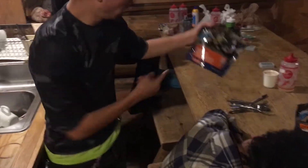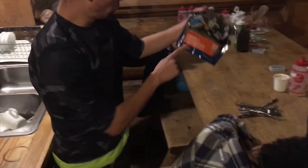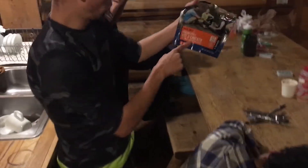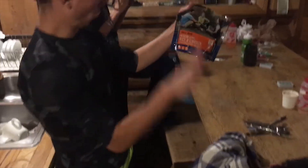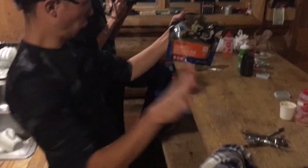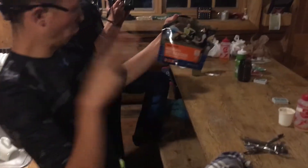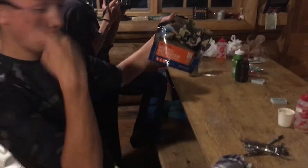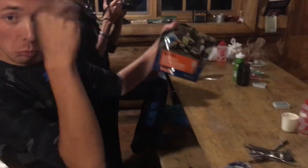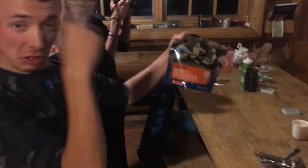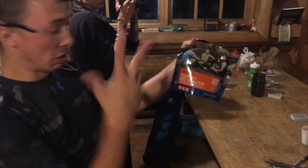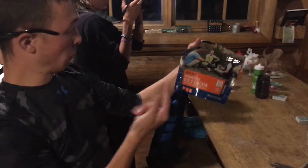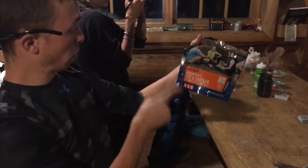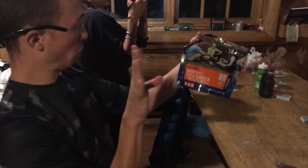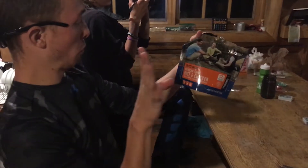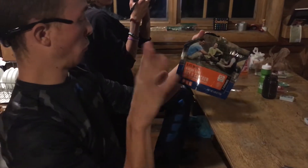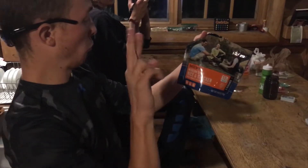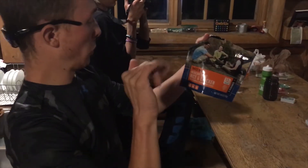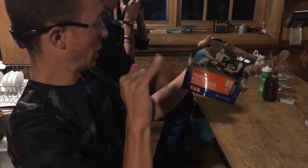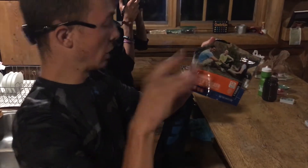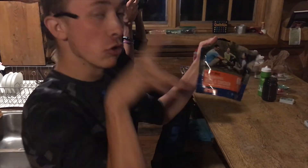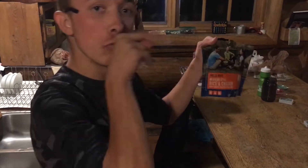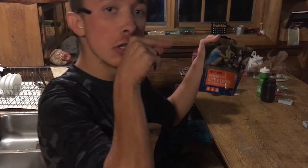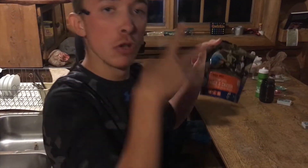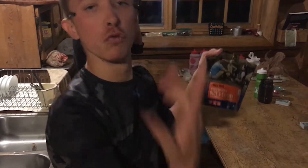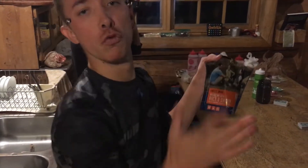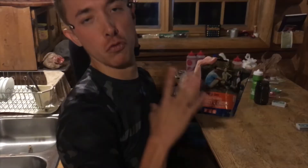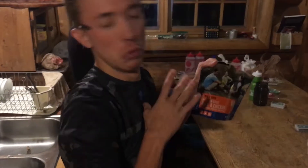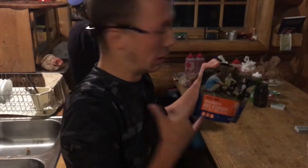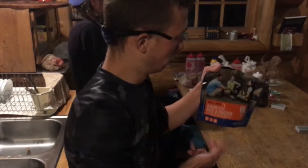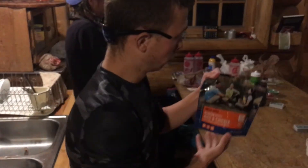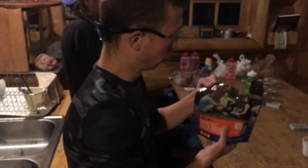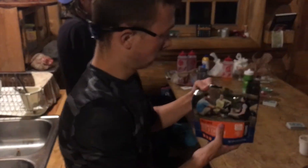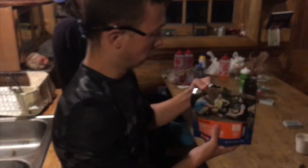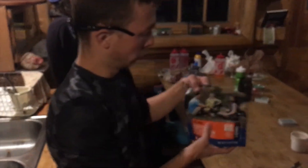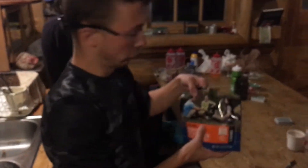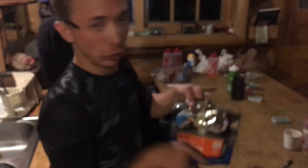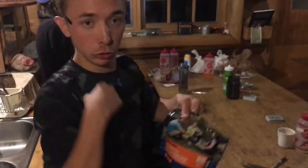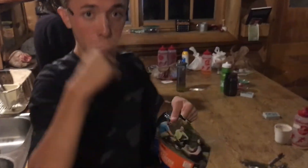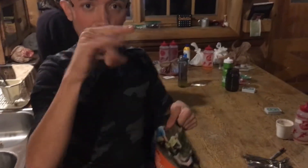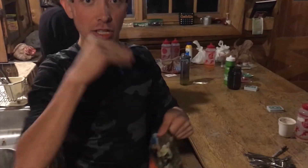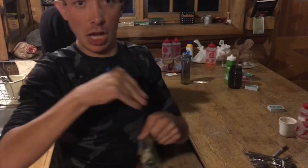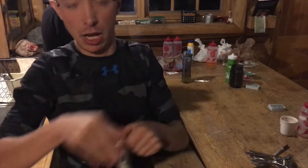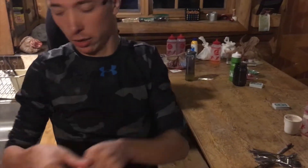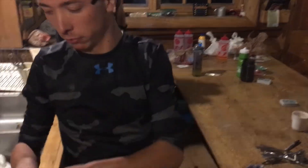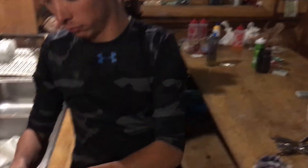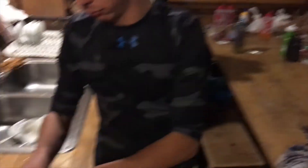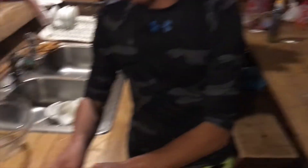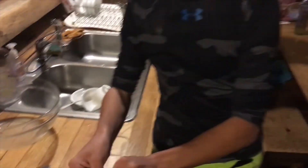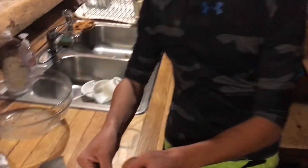Okay, here's a packet of Mexican rice and chicken. That's pretty cool. I'll show you what's inside.